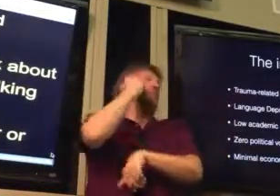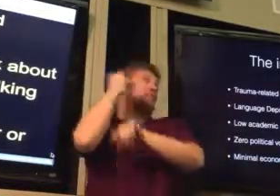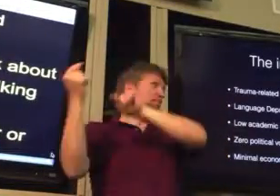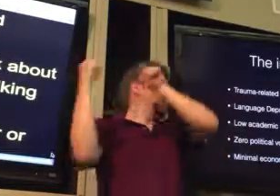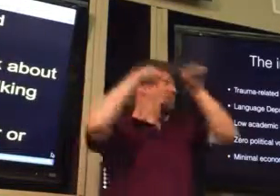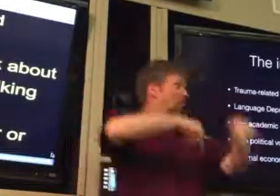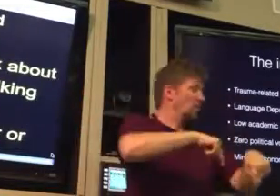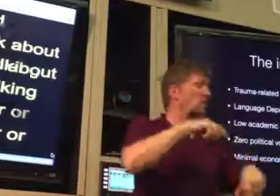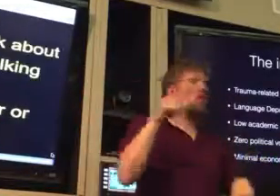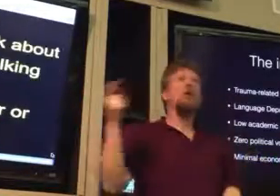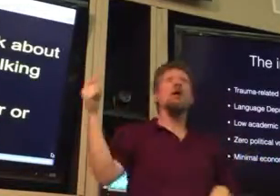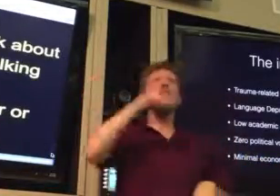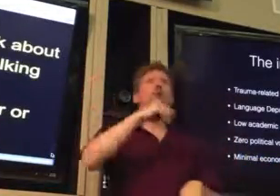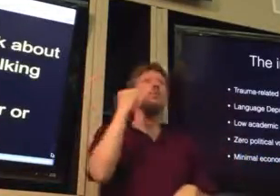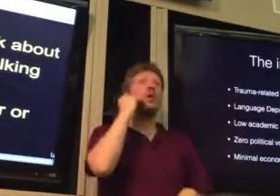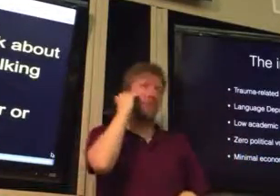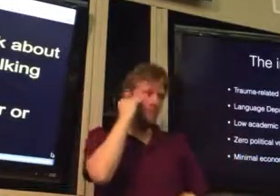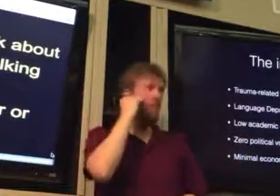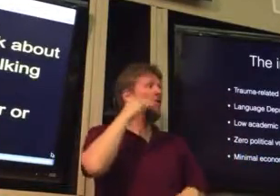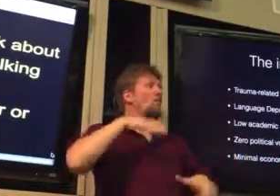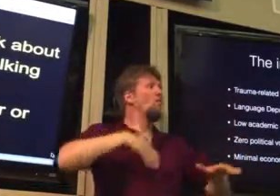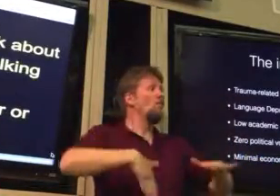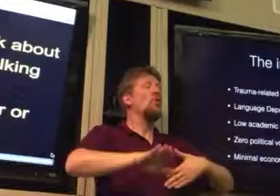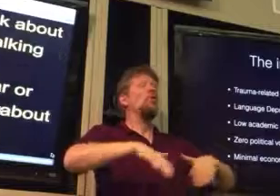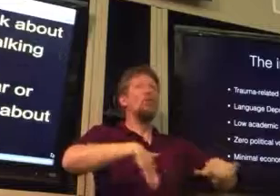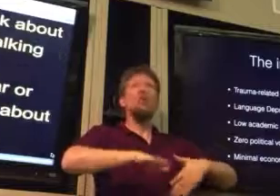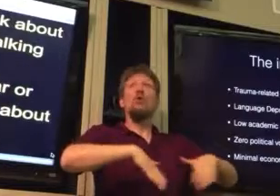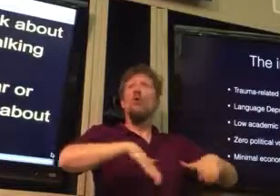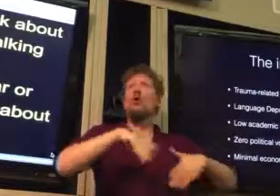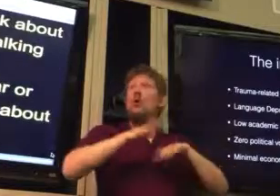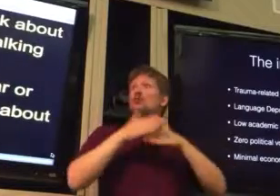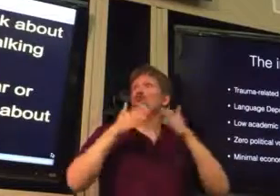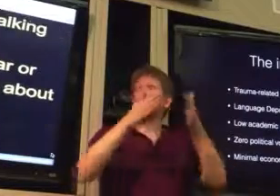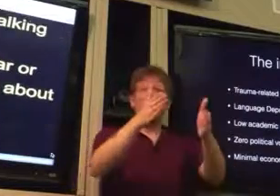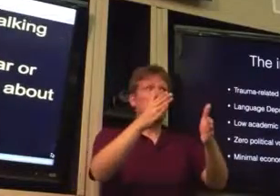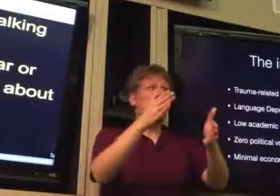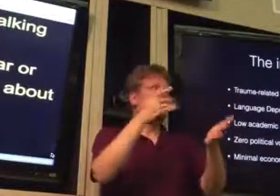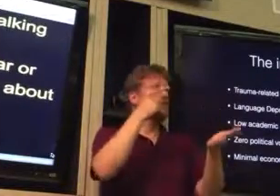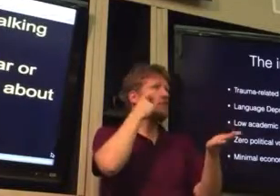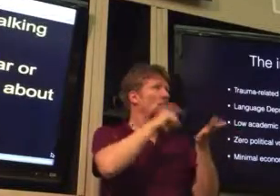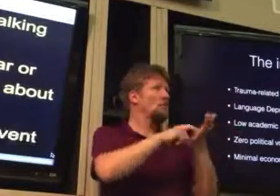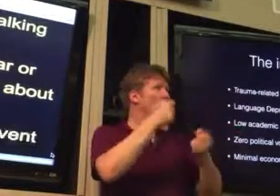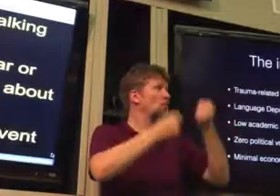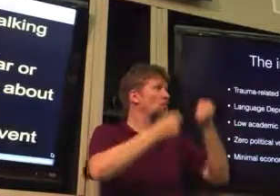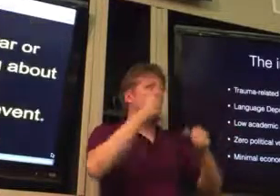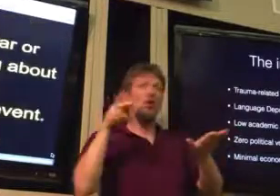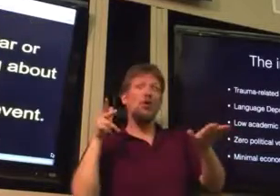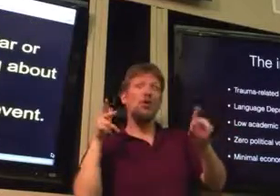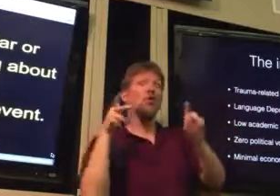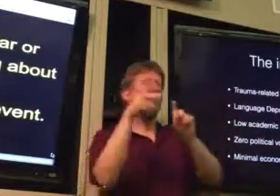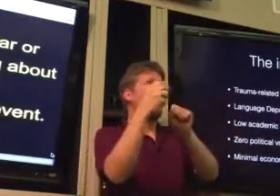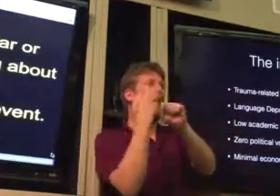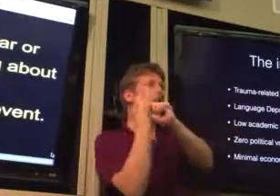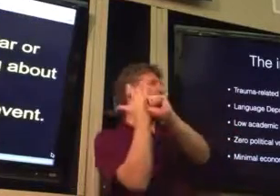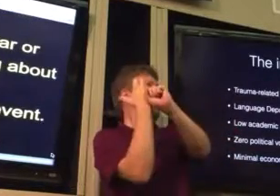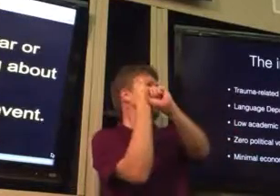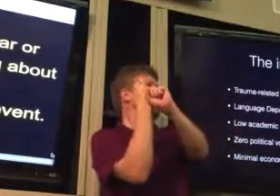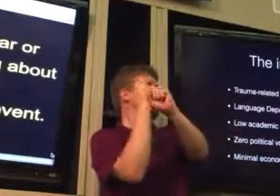car accident. have been in a terrible car accident, have witnessed something horribly traumatic, maybe walking on a street